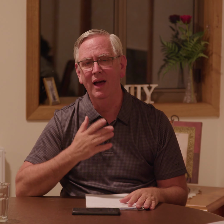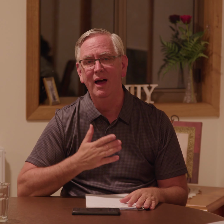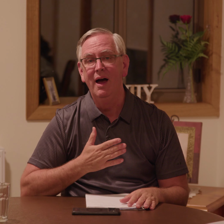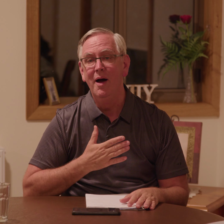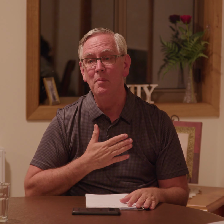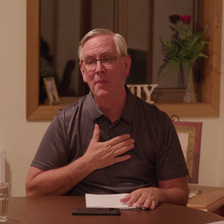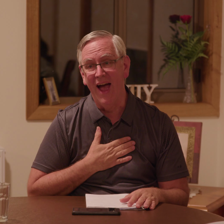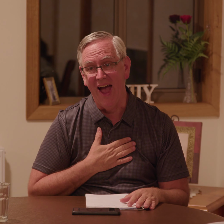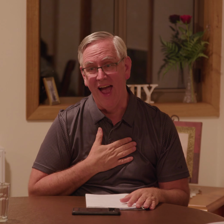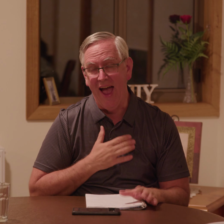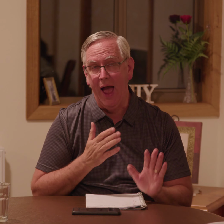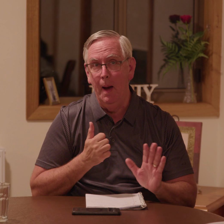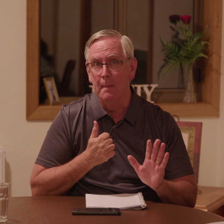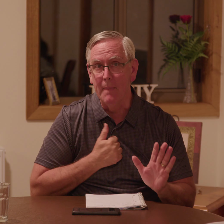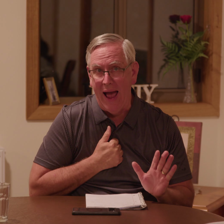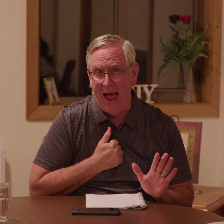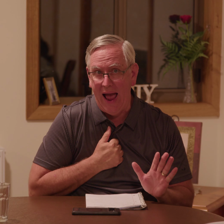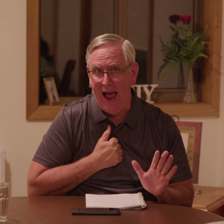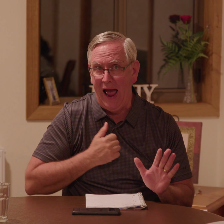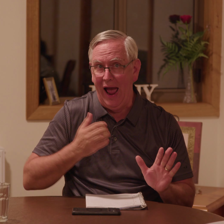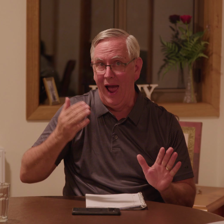it. If I say,